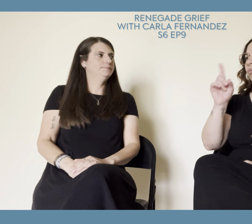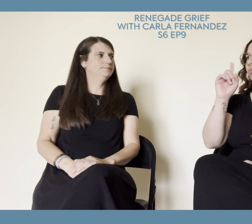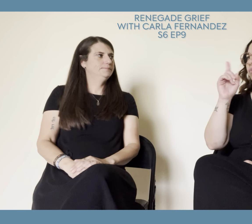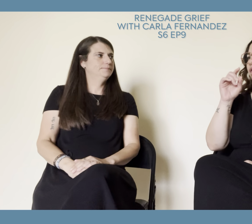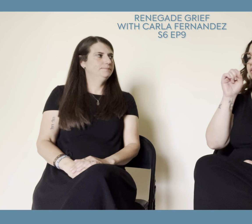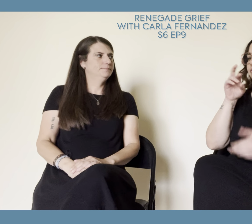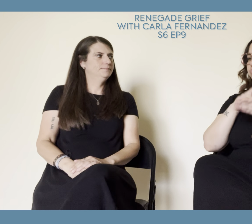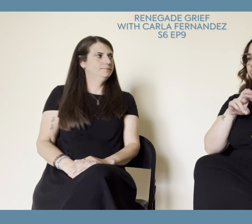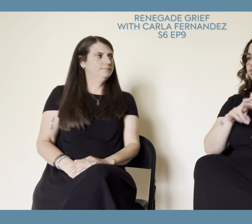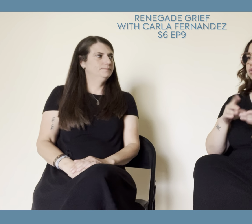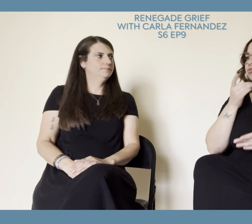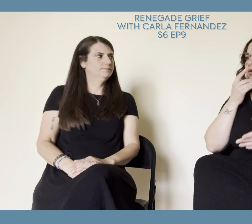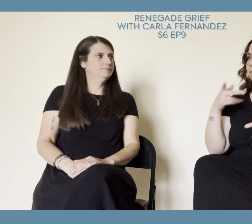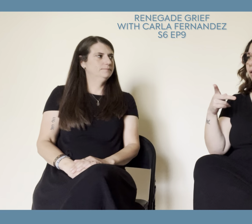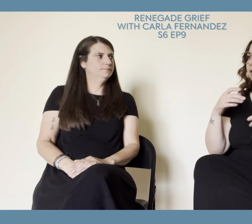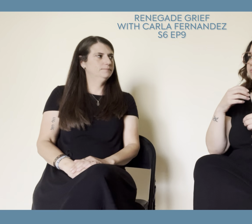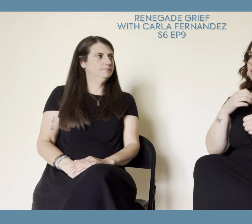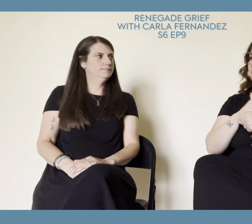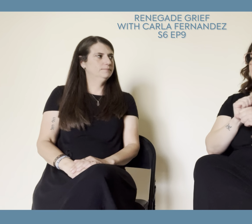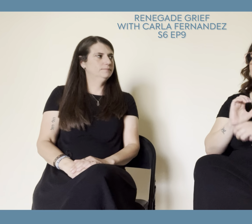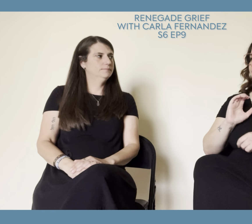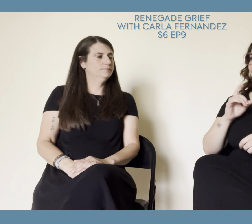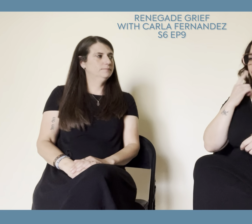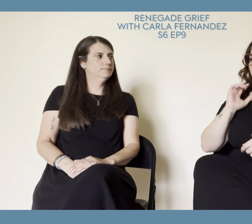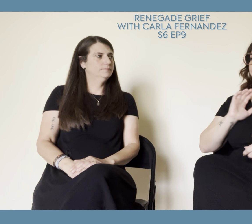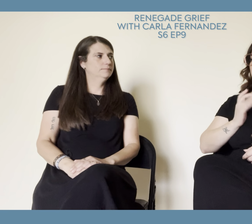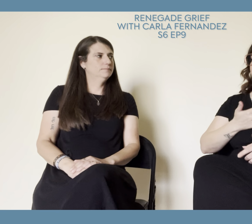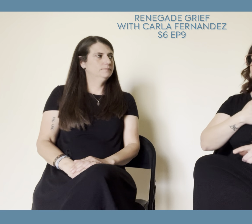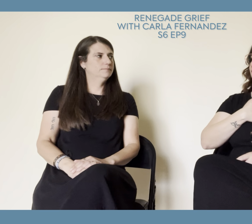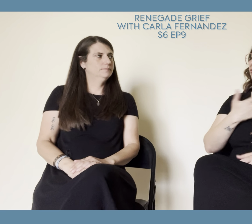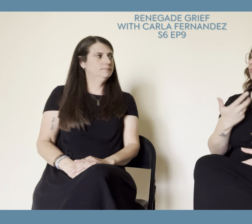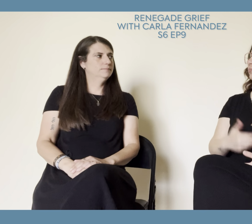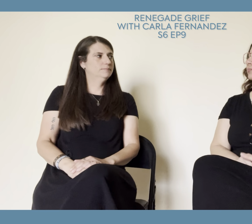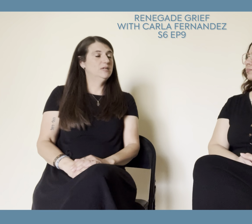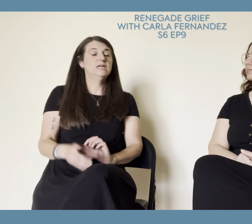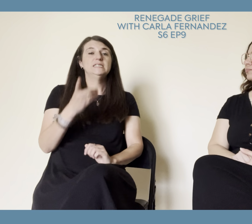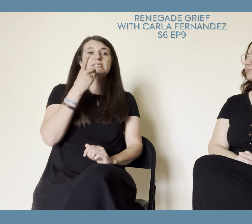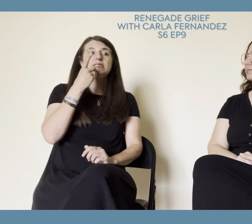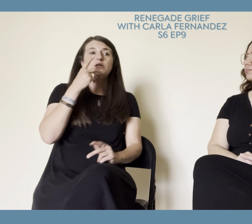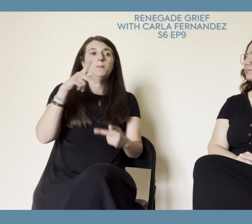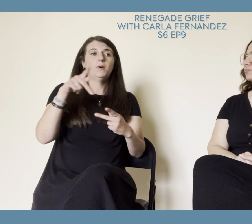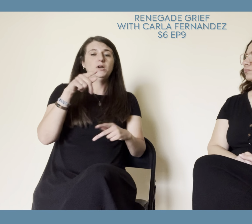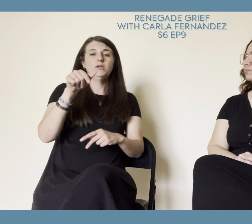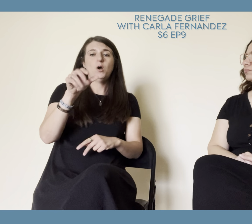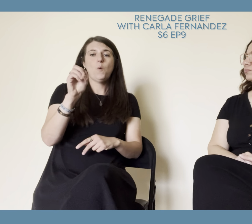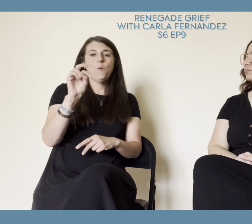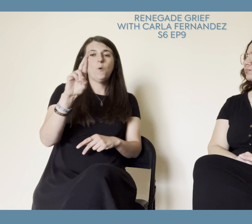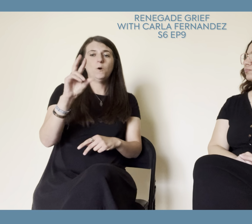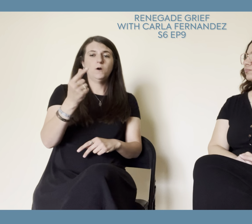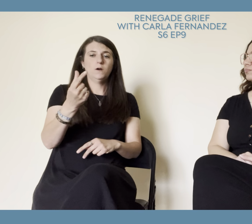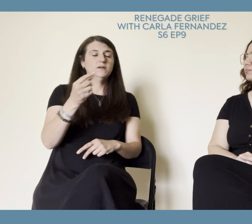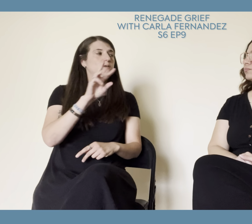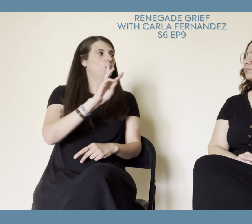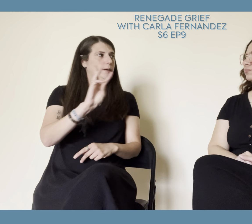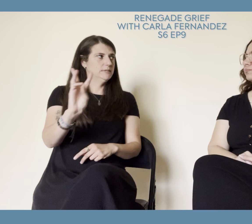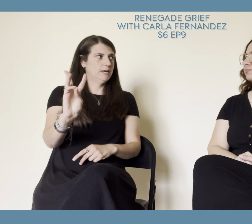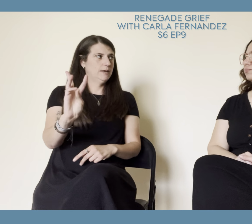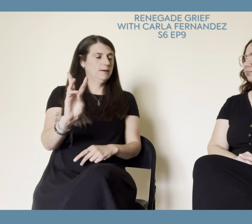maybe create our own? So the dinnerparty.org is the website, and we are currently